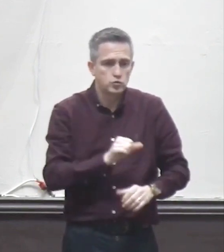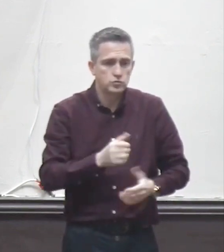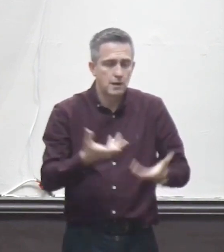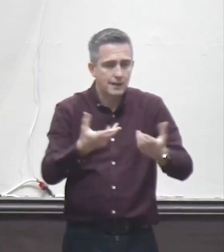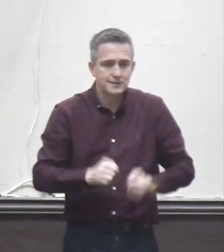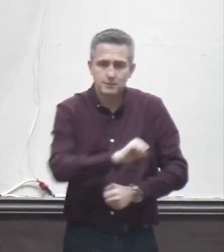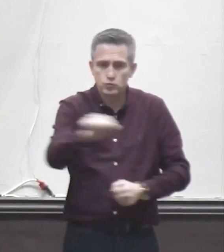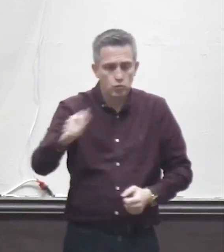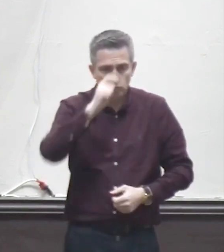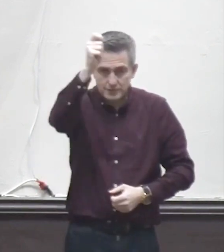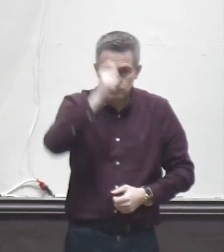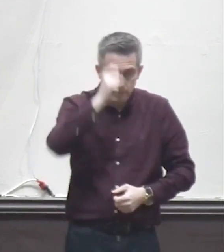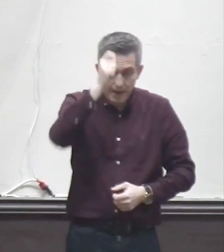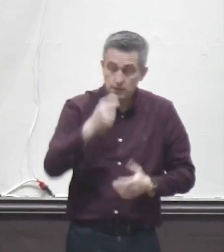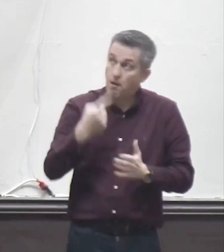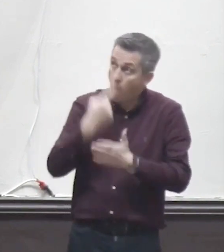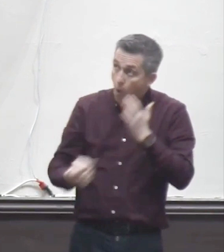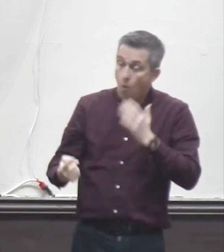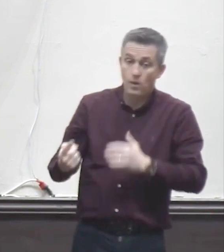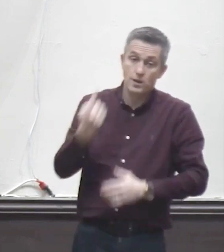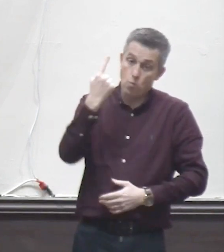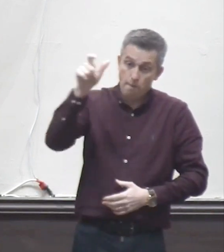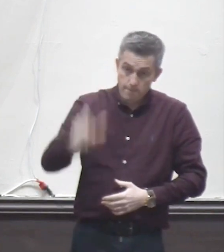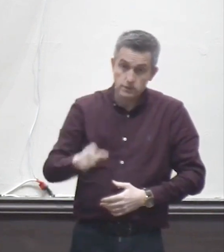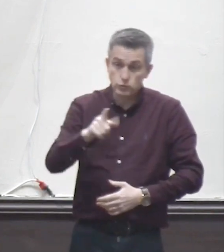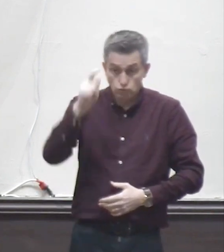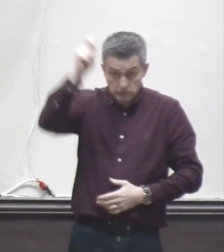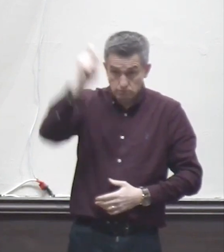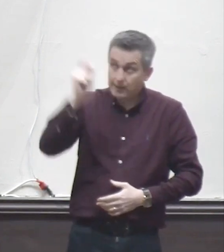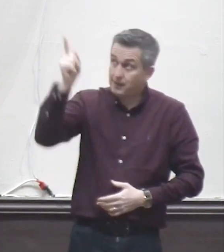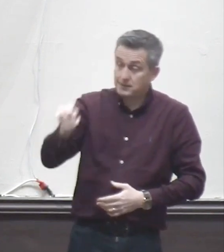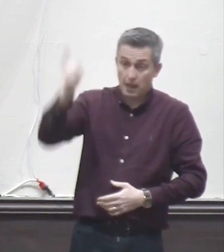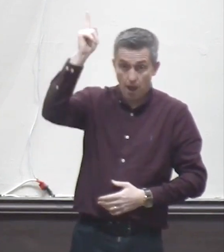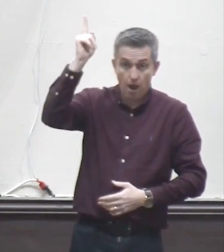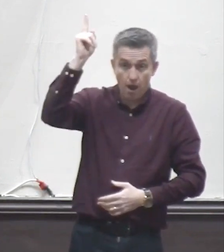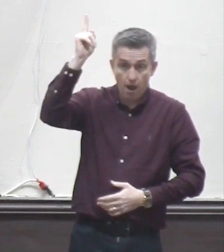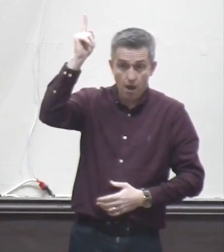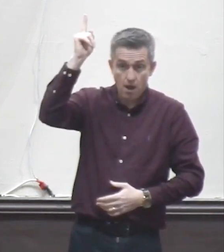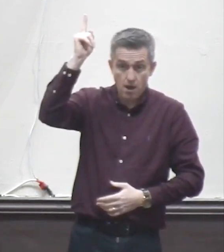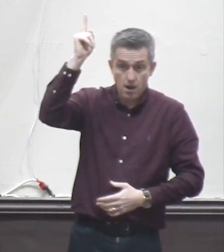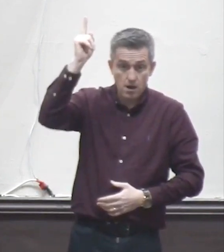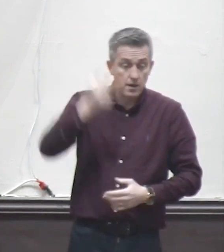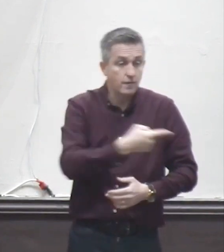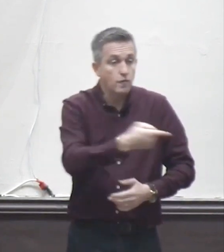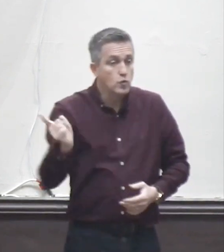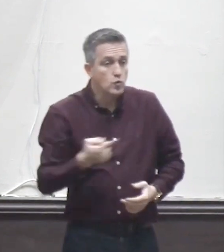extreme respect in nature other than Allah Azza wa Jal. Because the swearing of something is